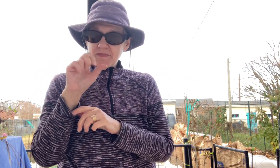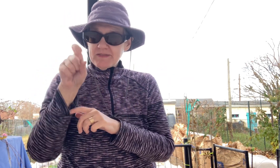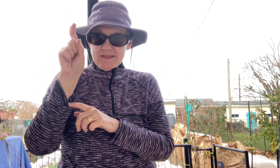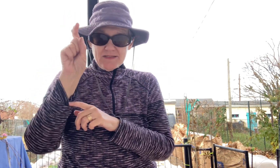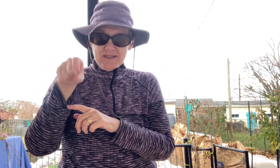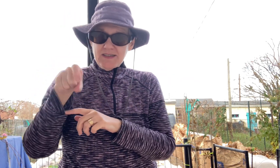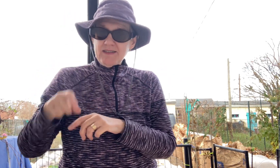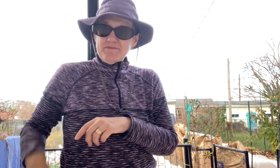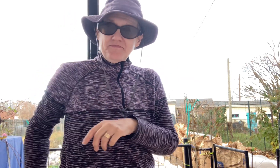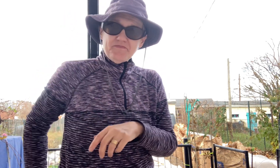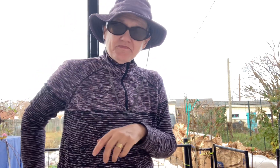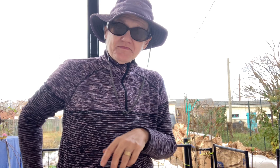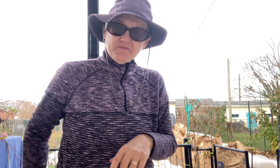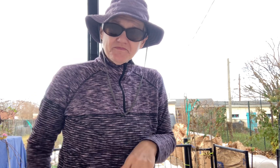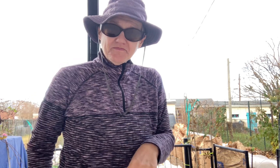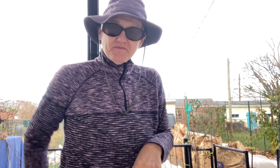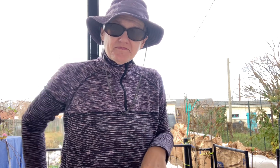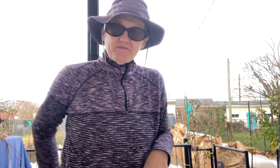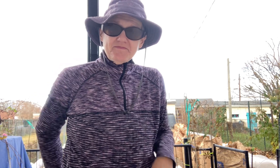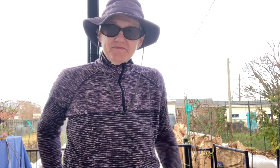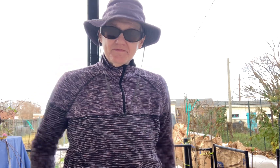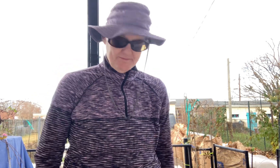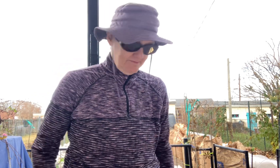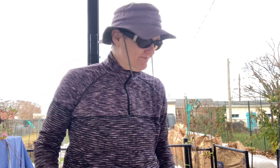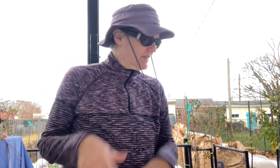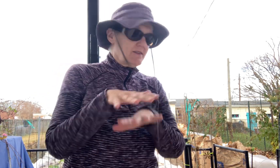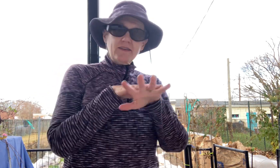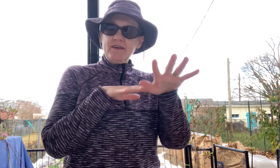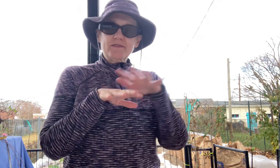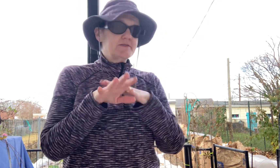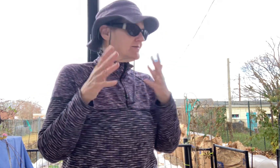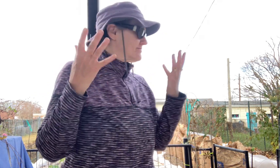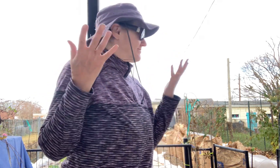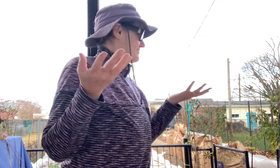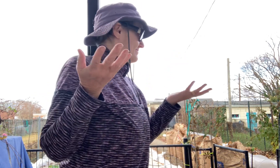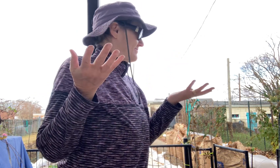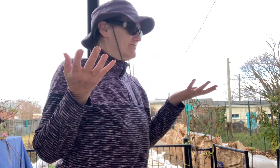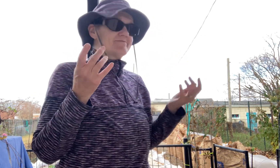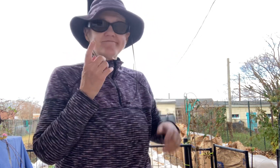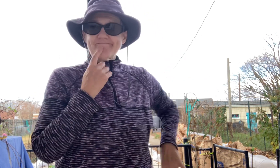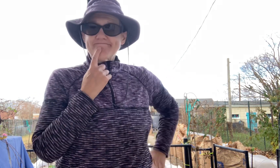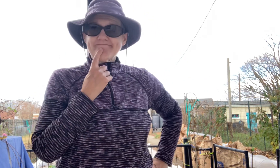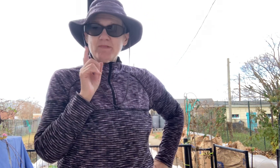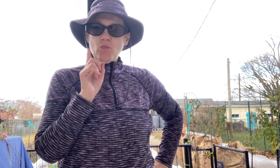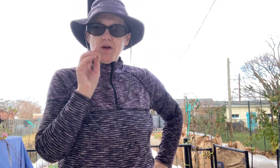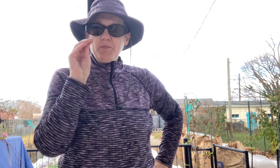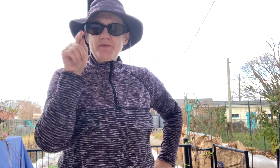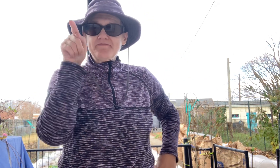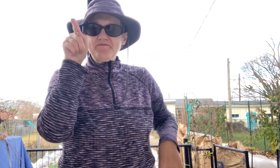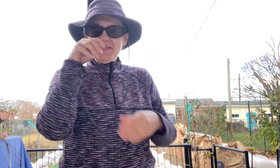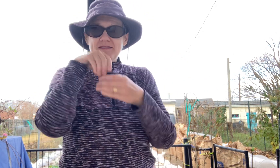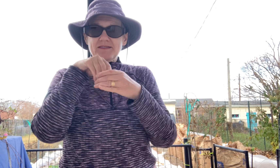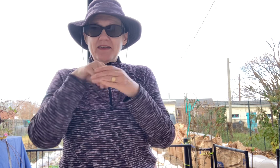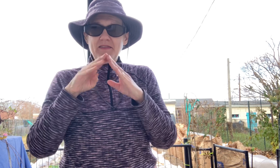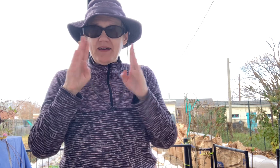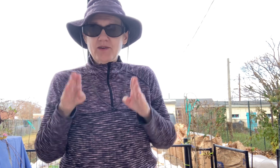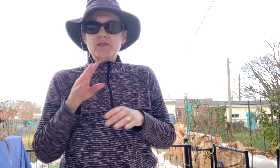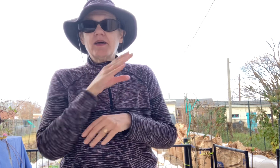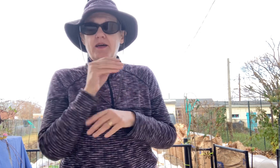So I've got all the supplies ready. I just need my gloves. Oh wait, where are my gloves? Oh, I think they're in the